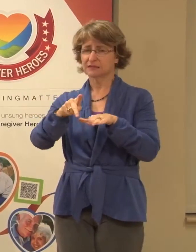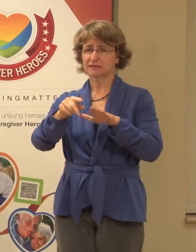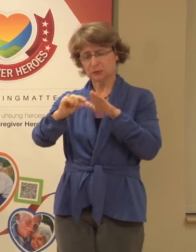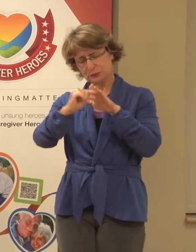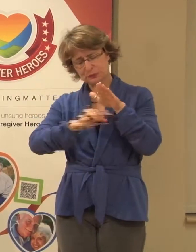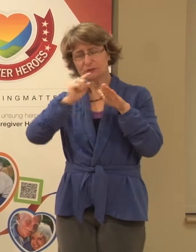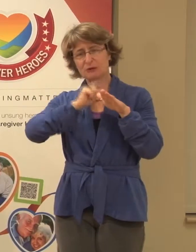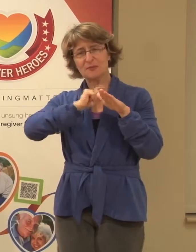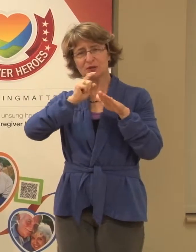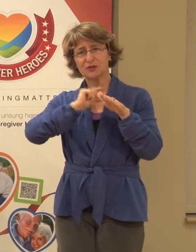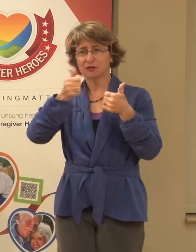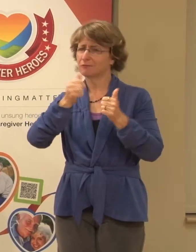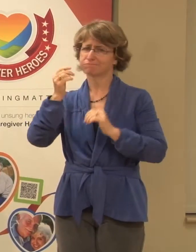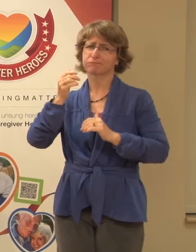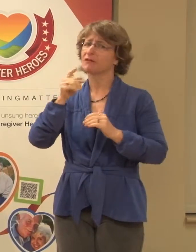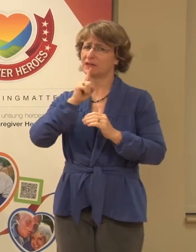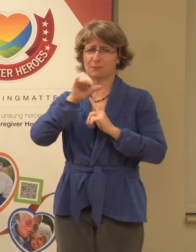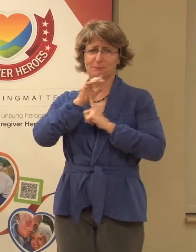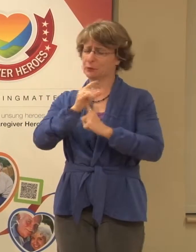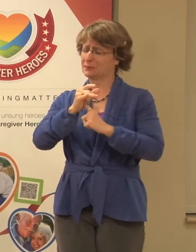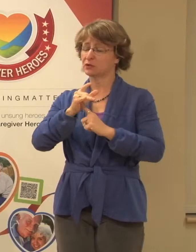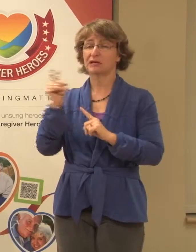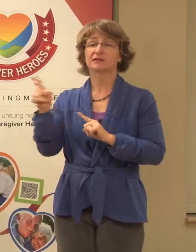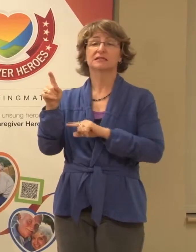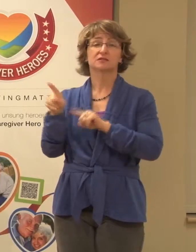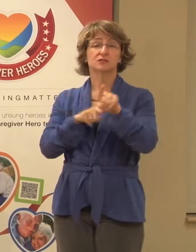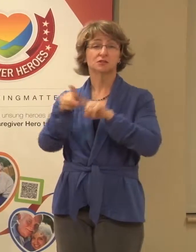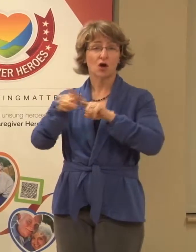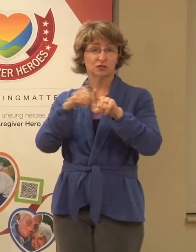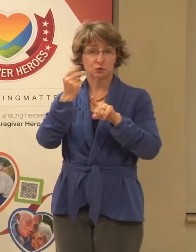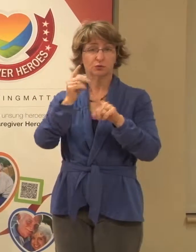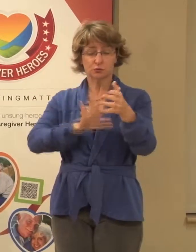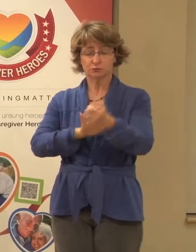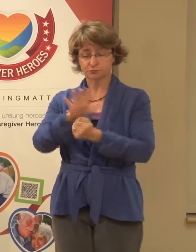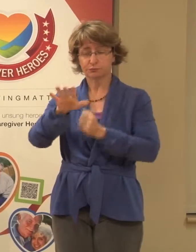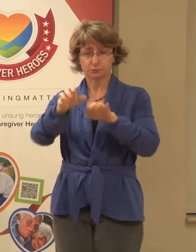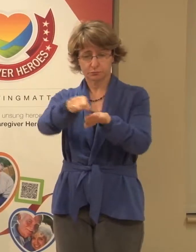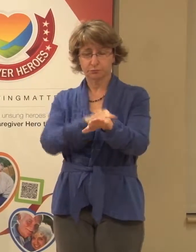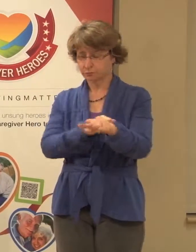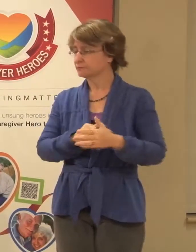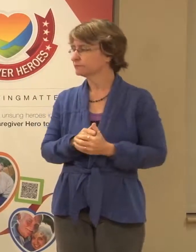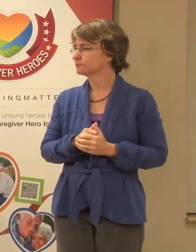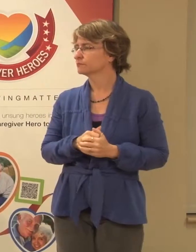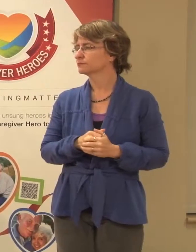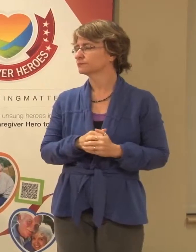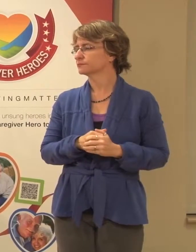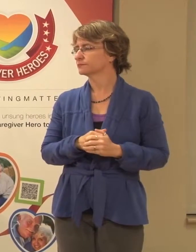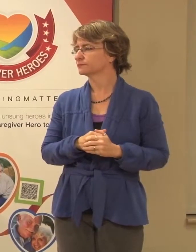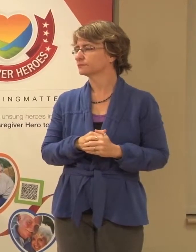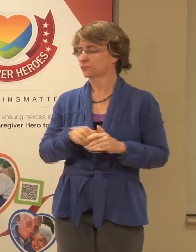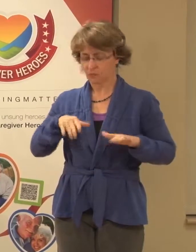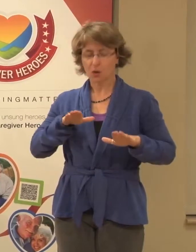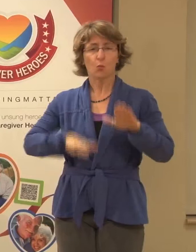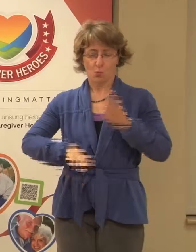seller. And what the socks actually do is you wear them and you can